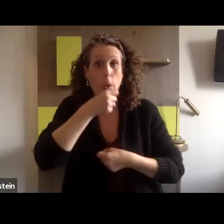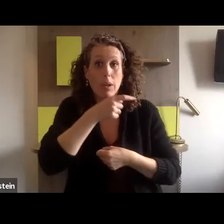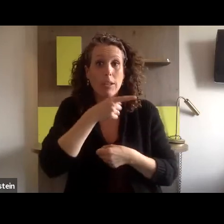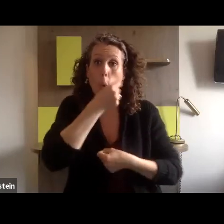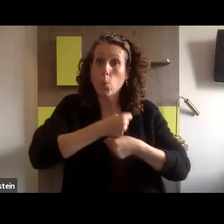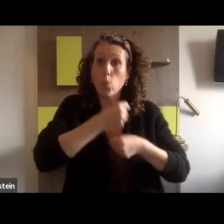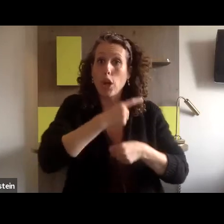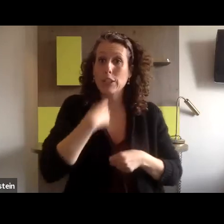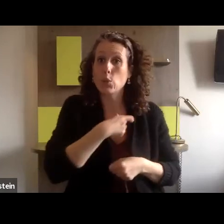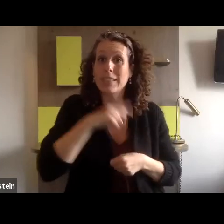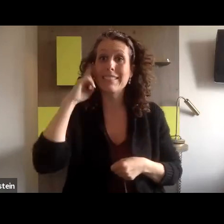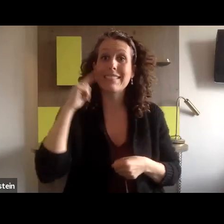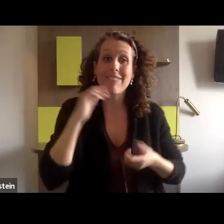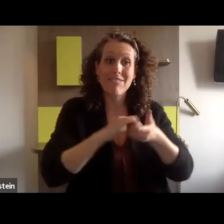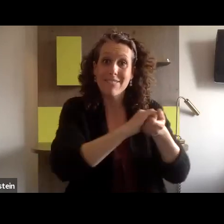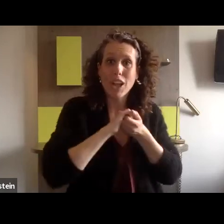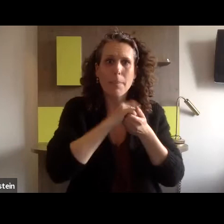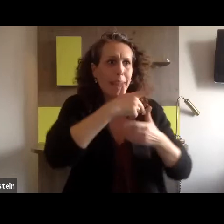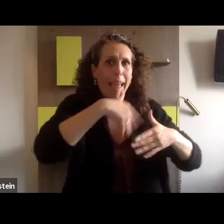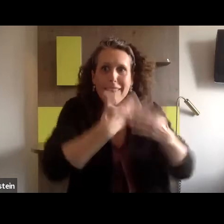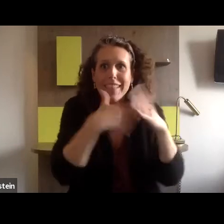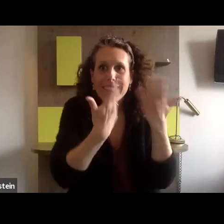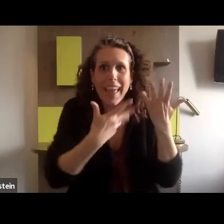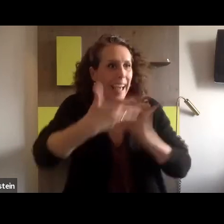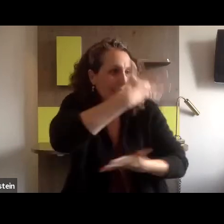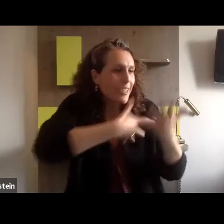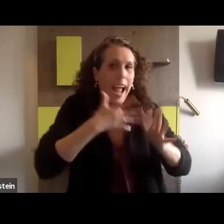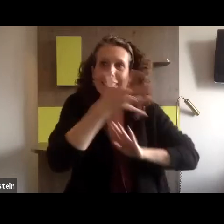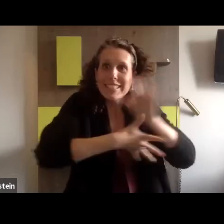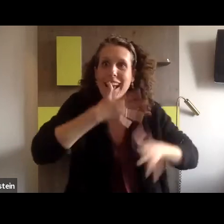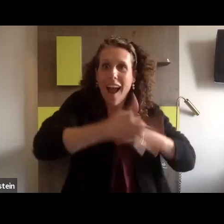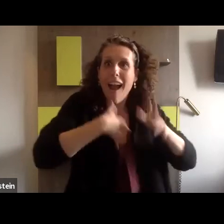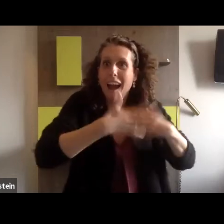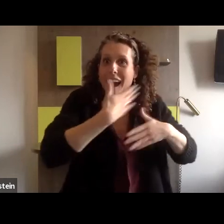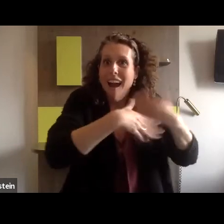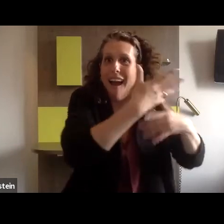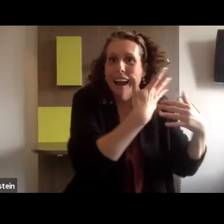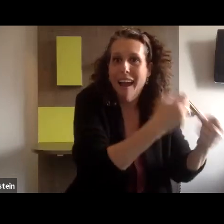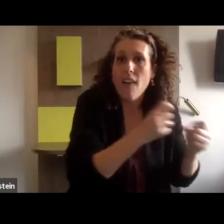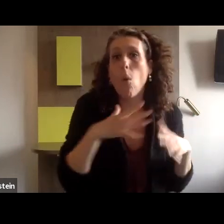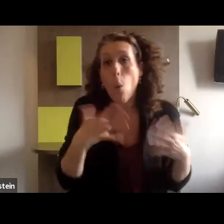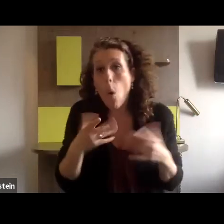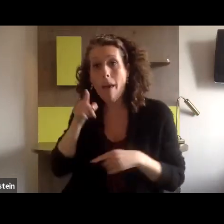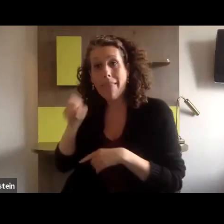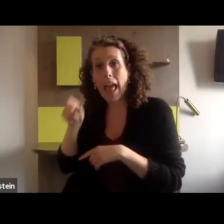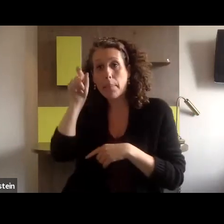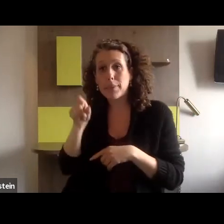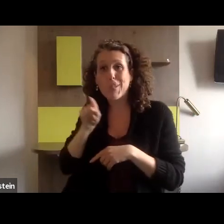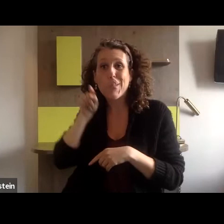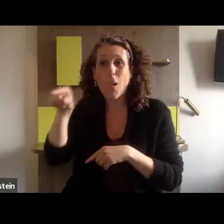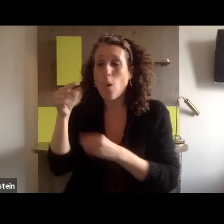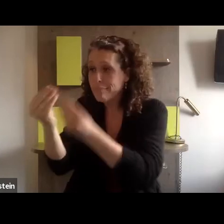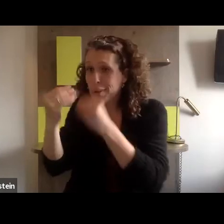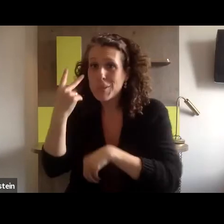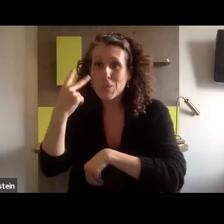lot of interaction and possibilities to learn the language, whereas someone just taking a course 2 hours a week, going